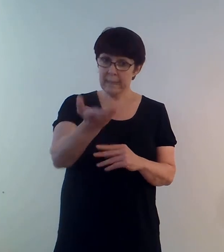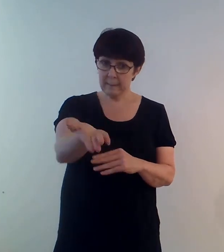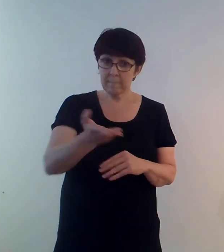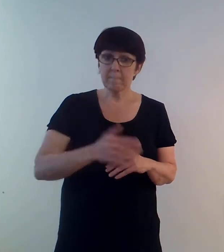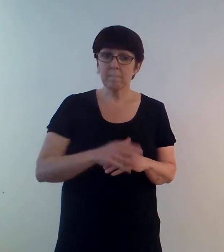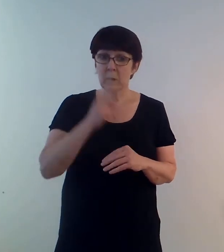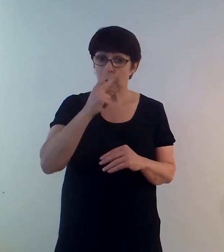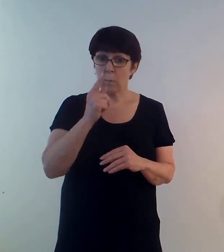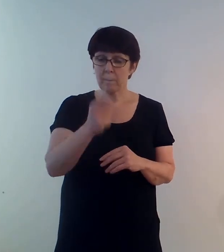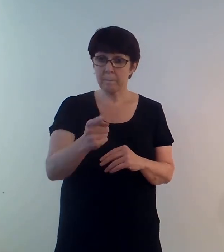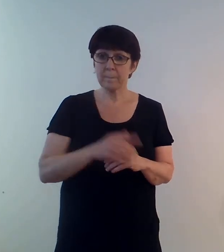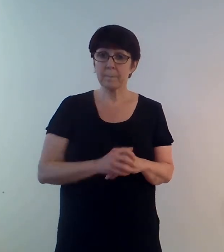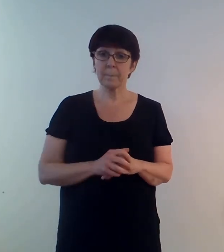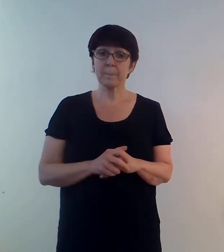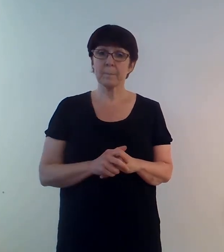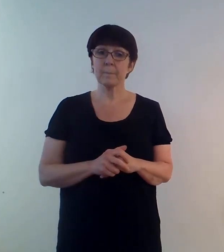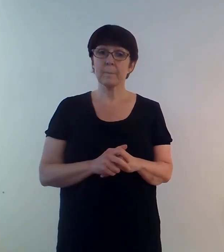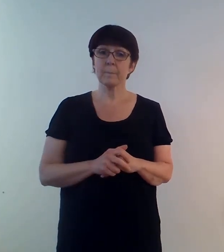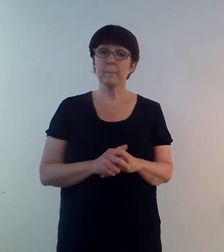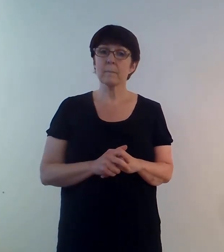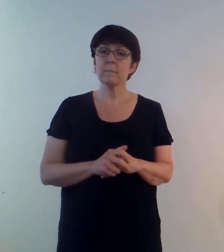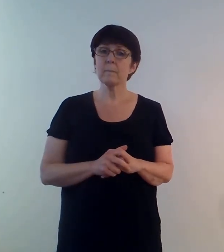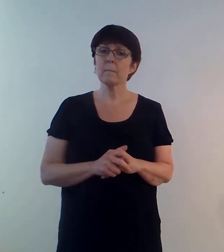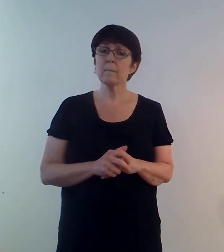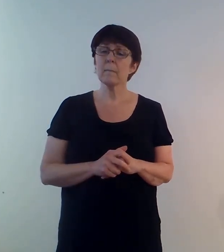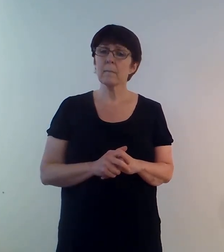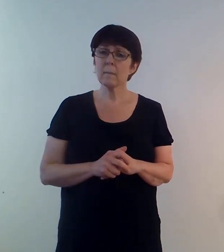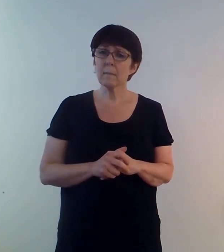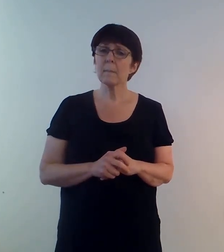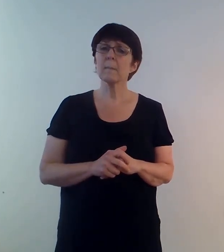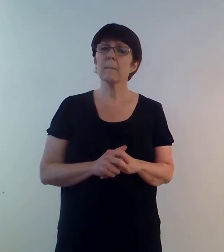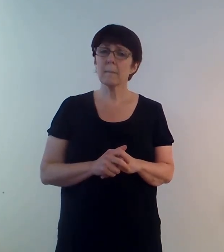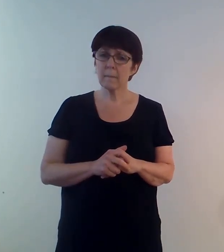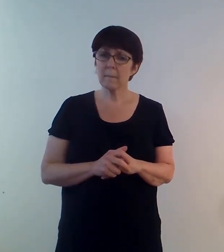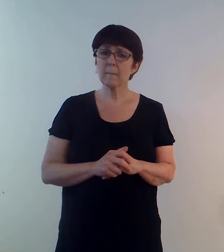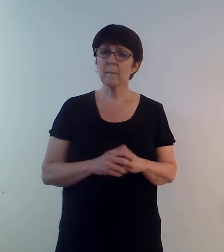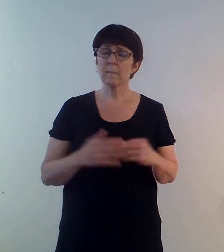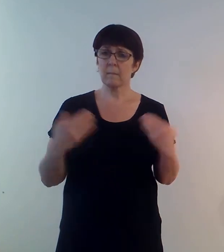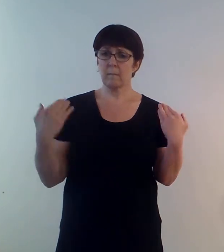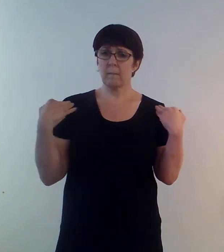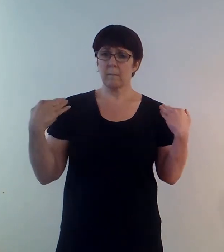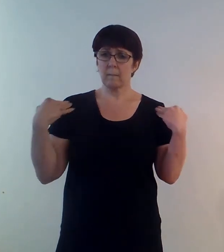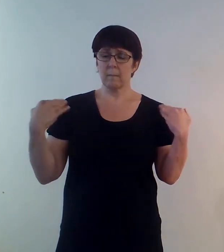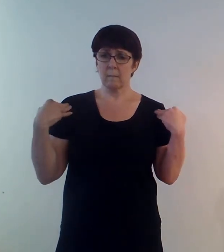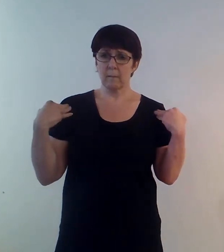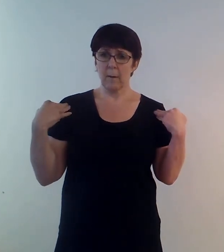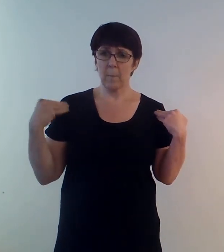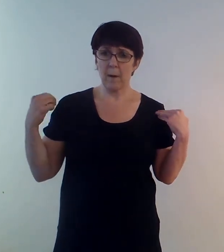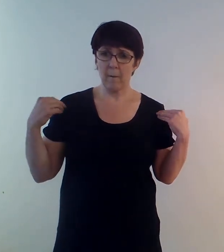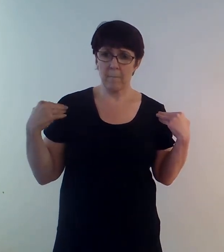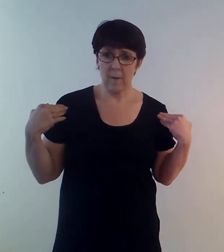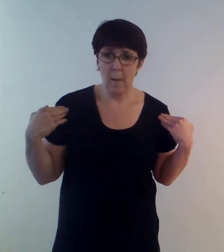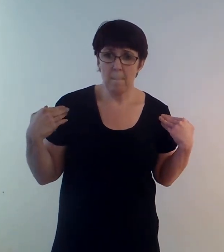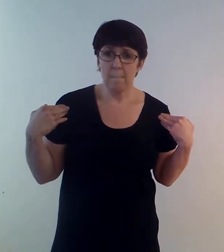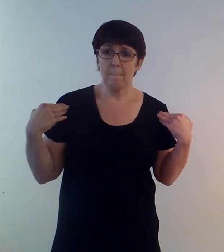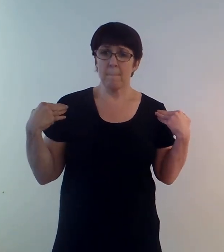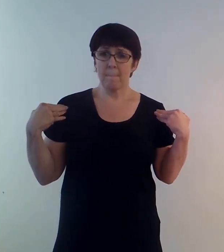hands flat. We're just going to do 5 or so, just lean shoulder over the wrist, putting as much pressure as you can take through them. We do